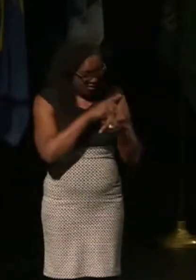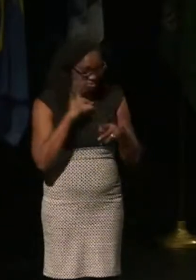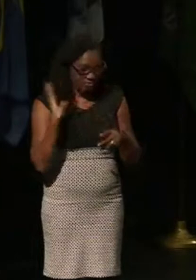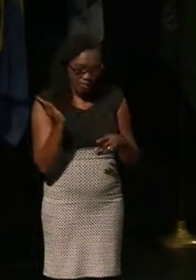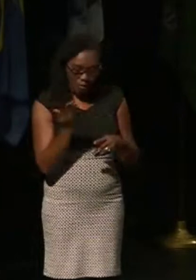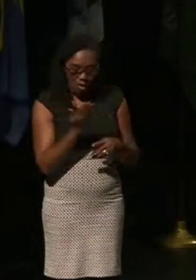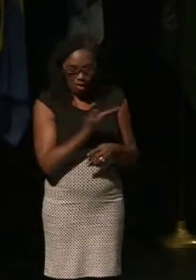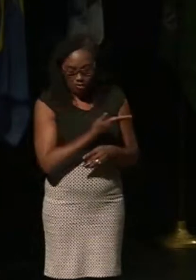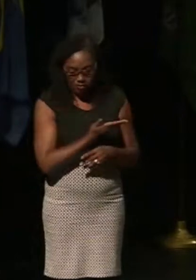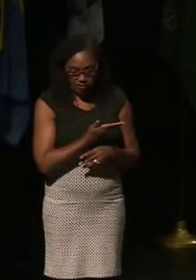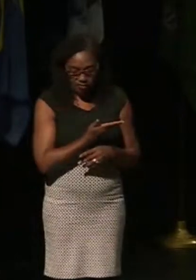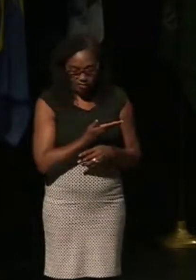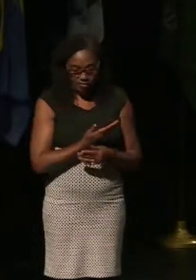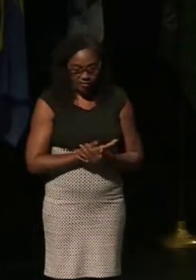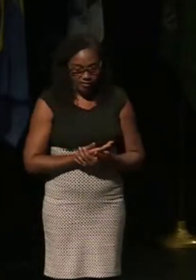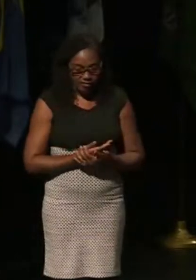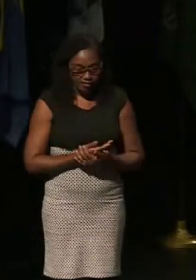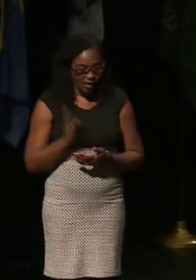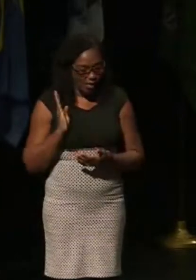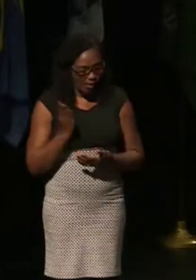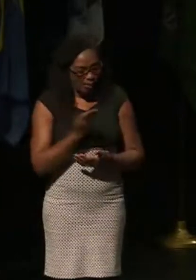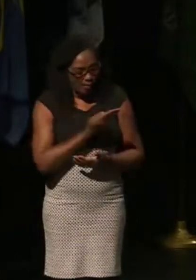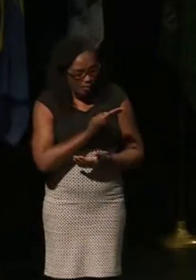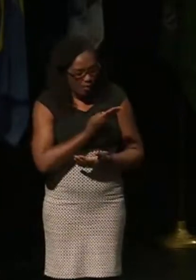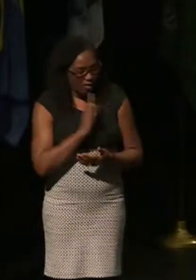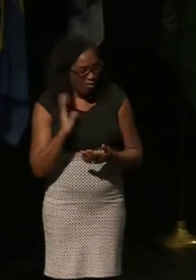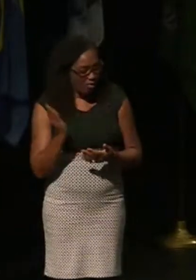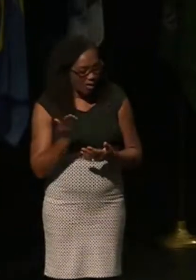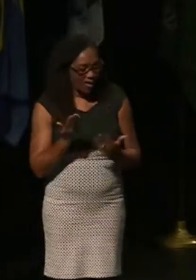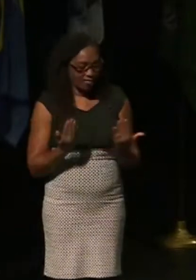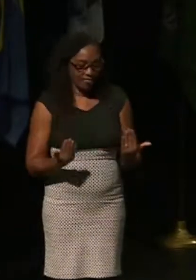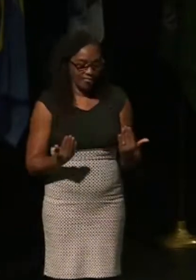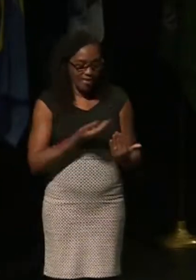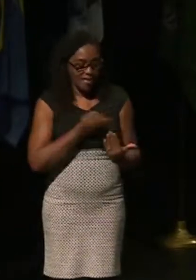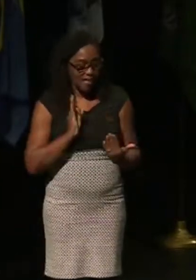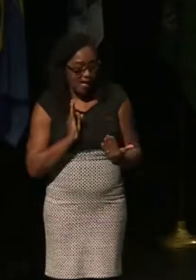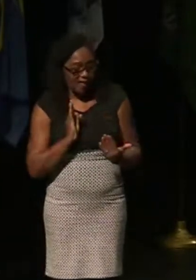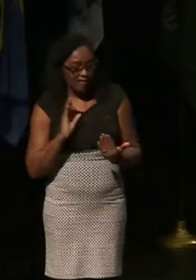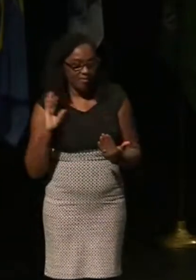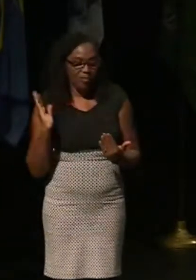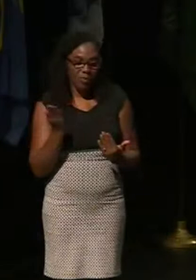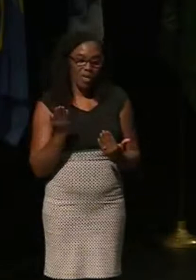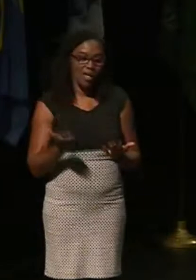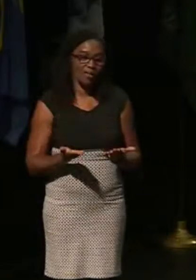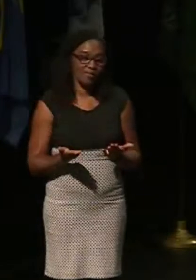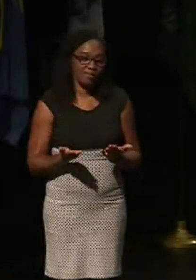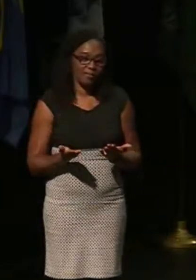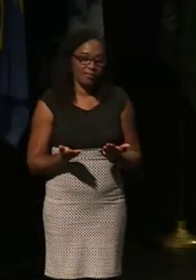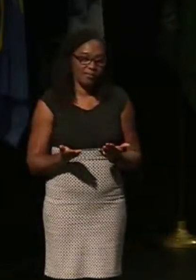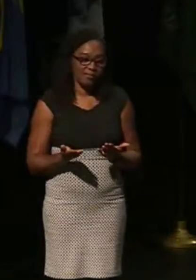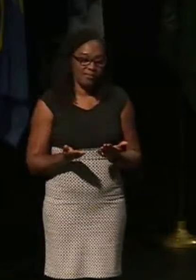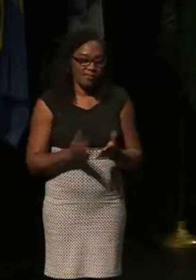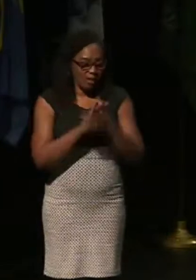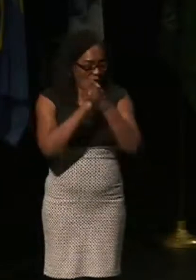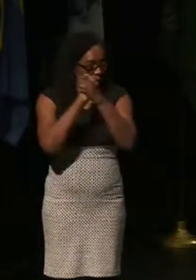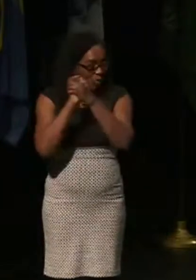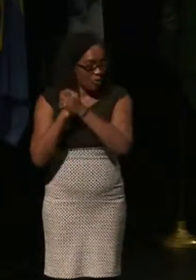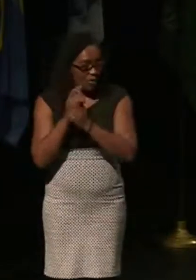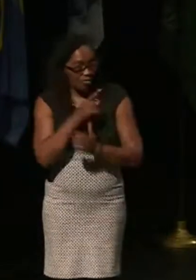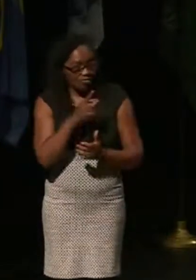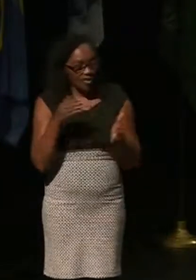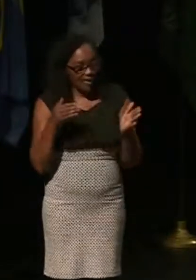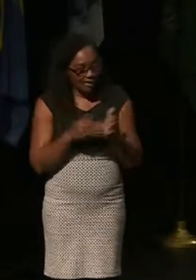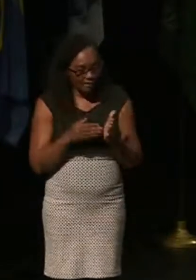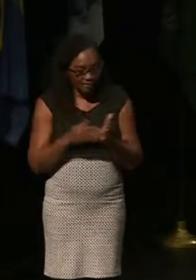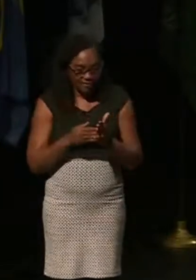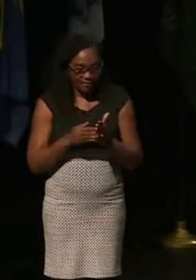Board of Governors, the staff and faculty of the university, and the national community, I congratulate once more